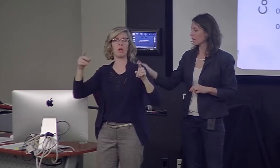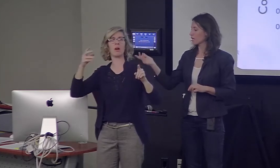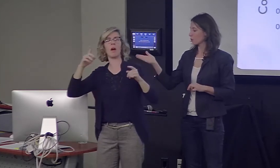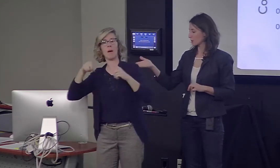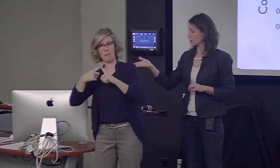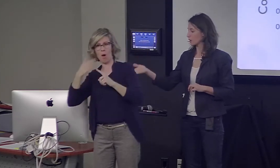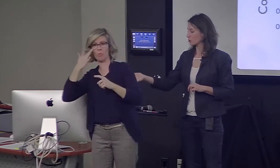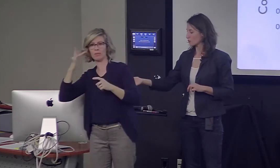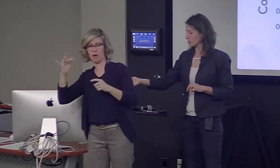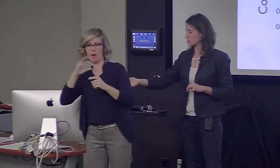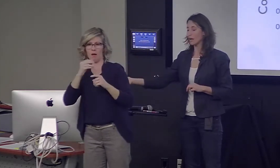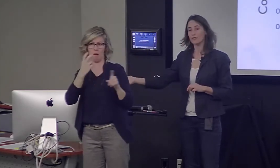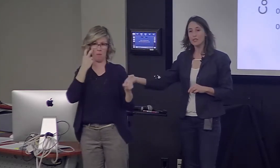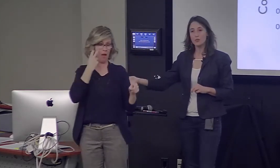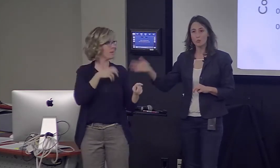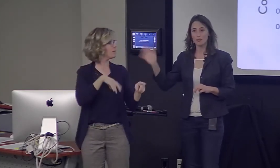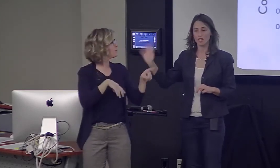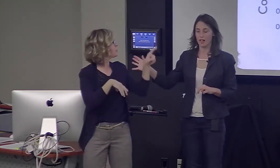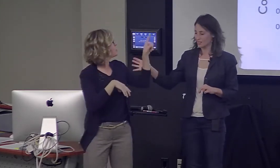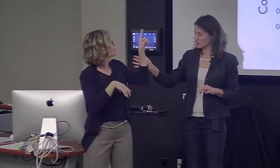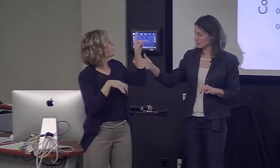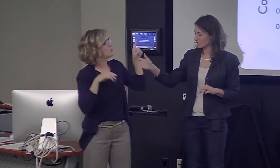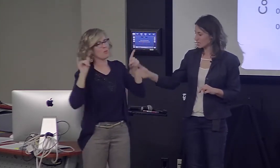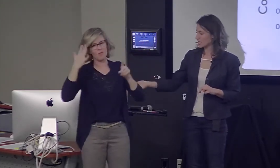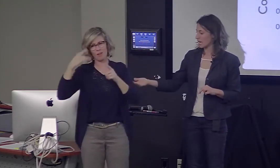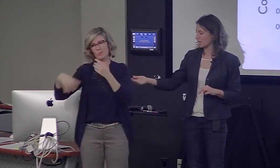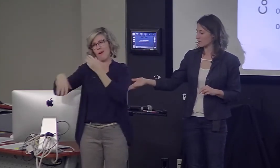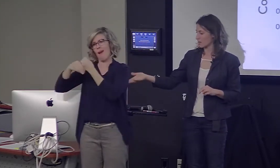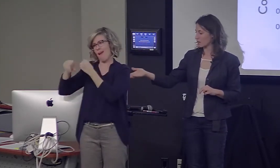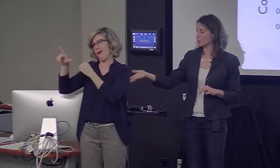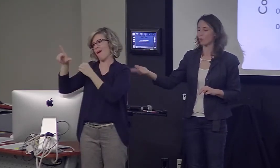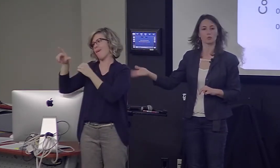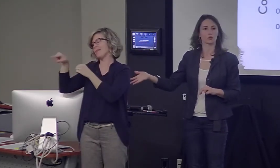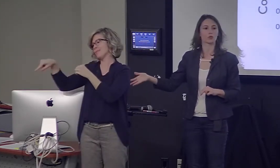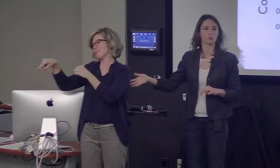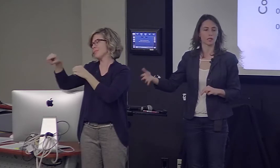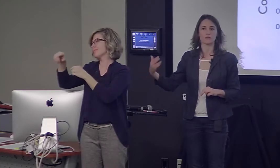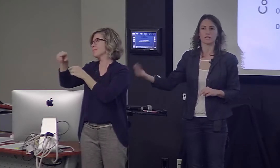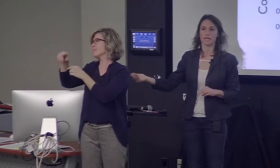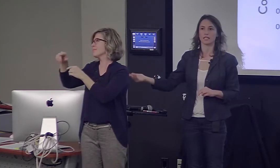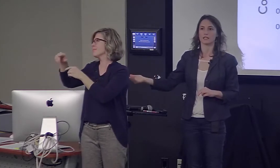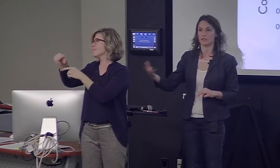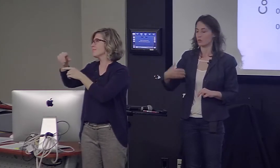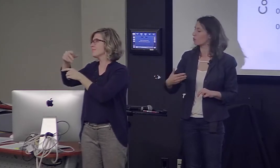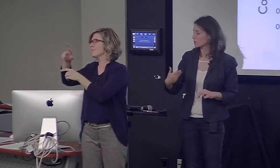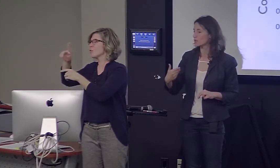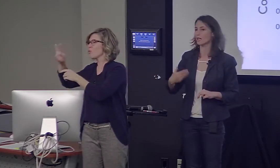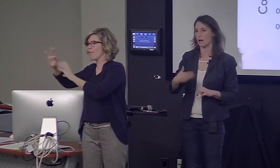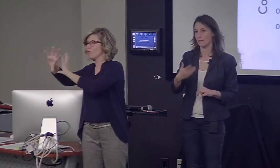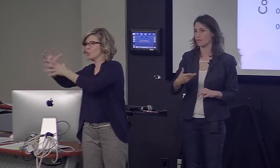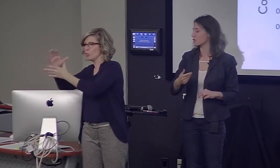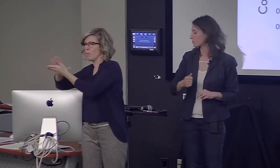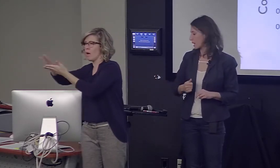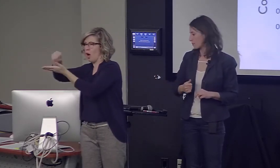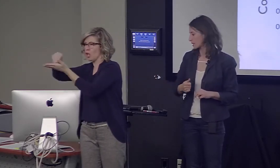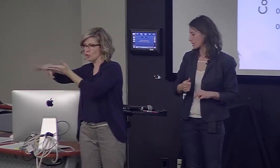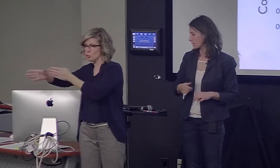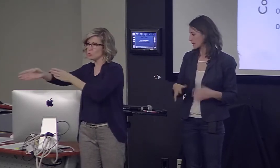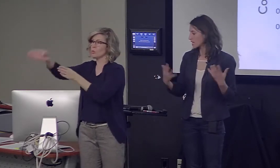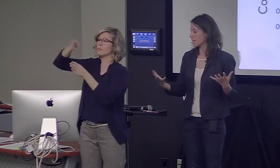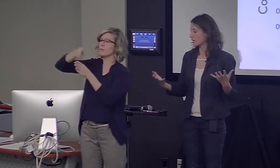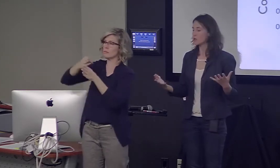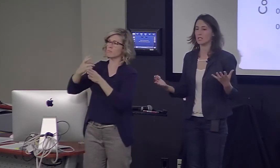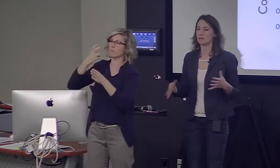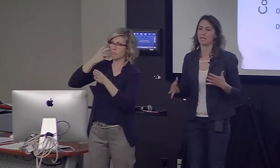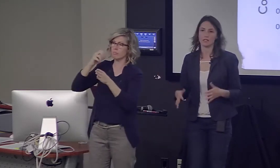verbs, between the reference group of college students and an older group of sighted controls matched to the blind